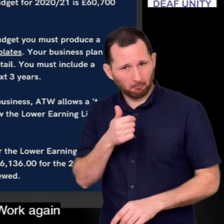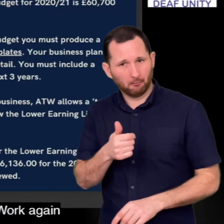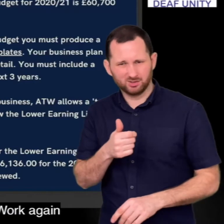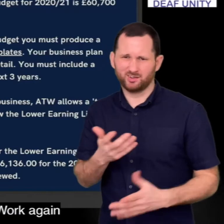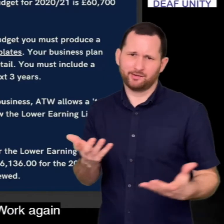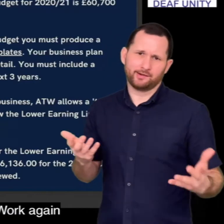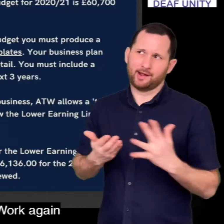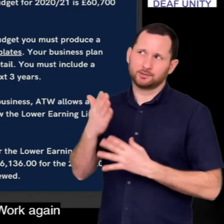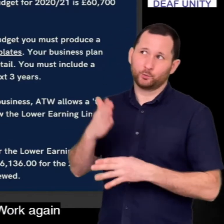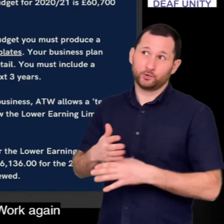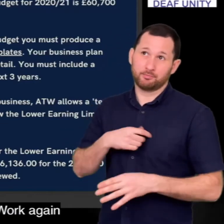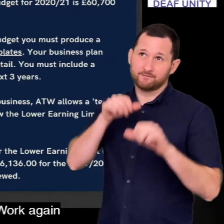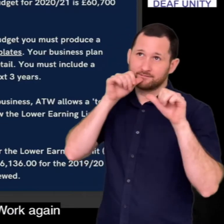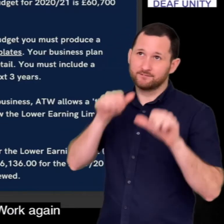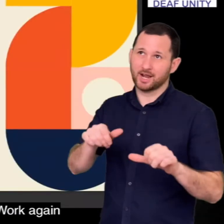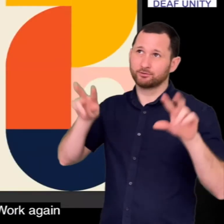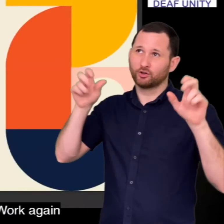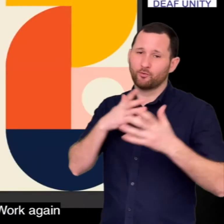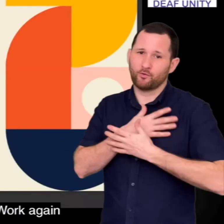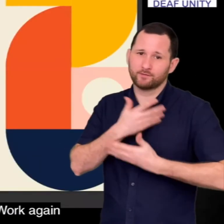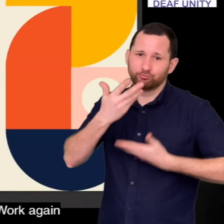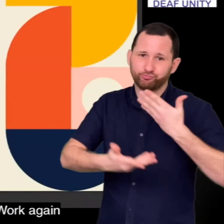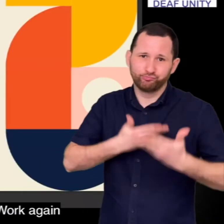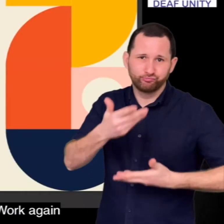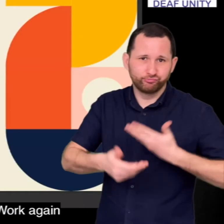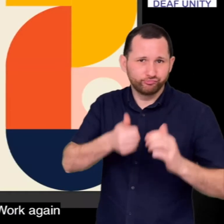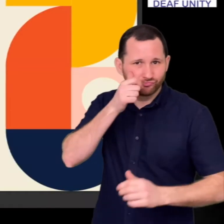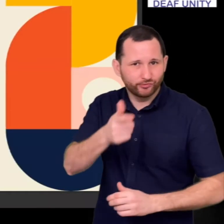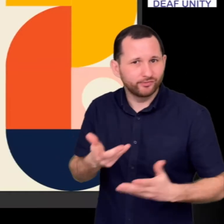So, my favourite subject, Access to Work.